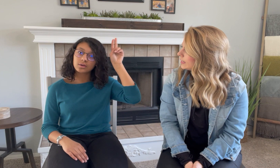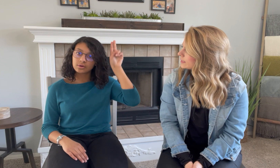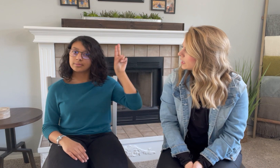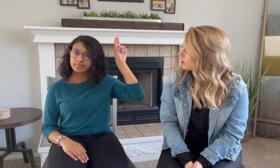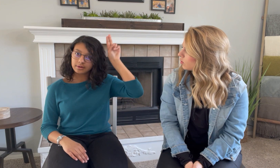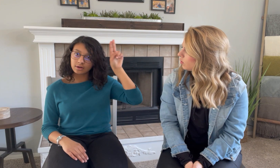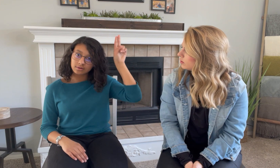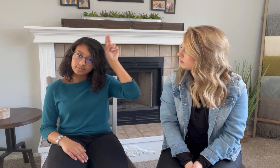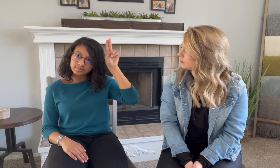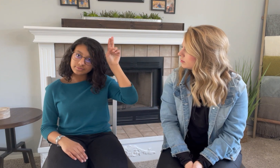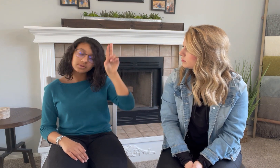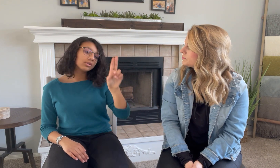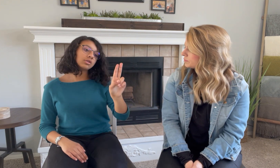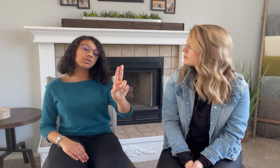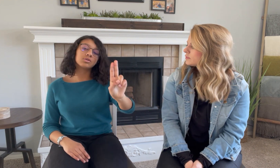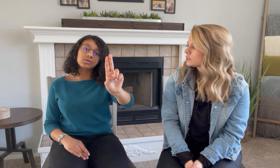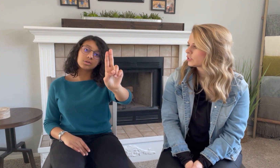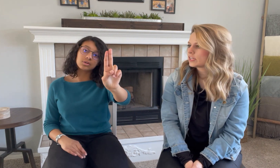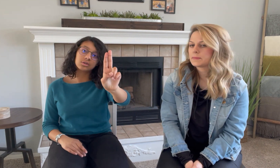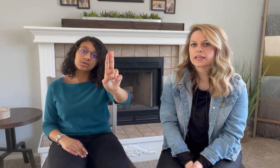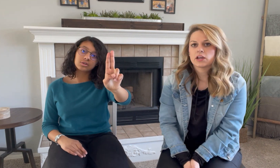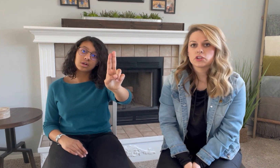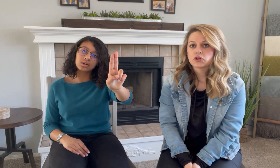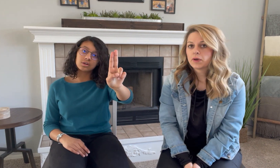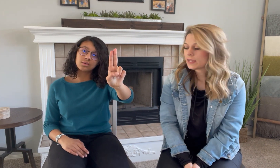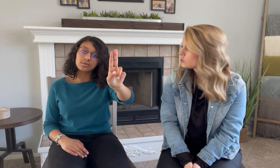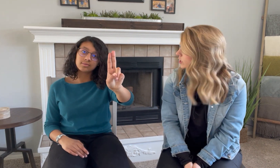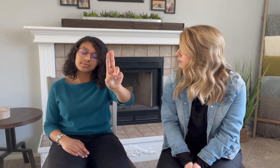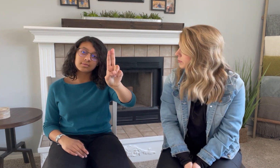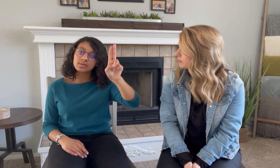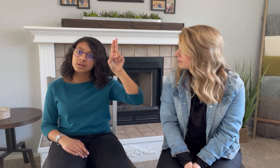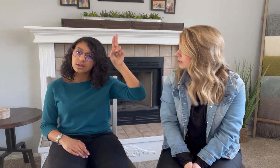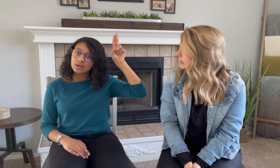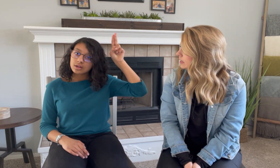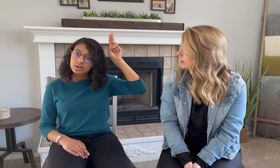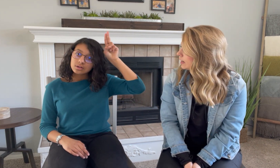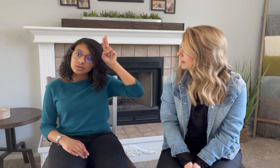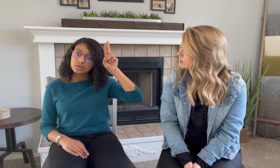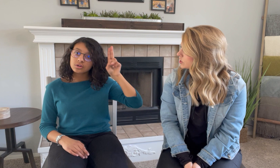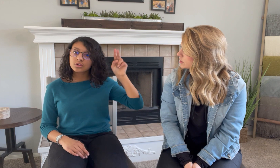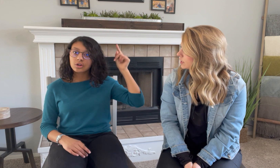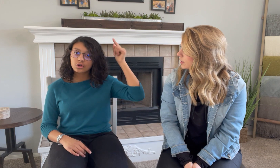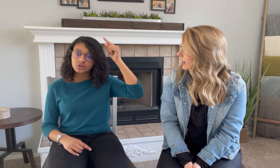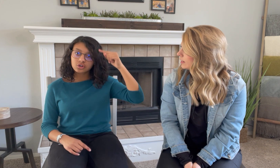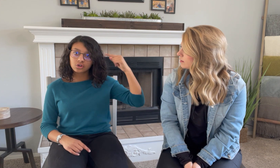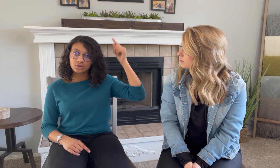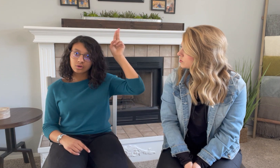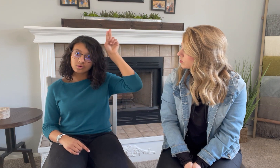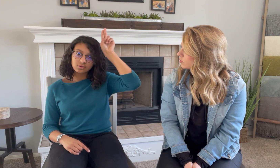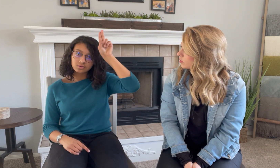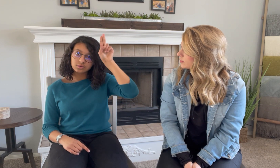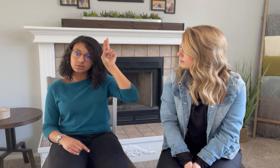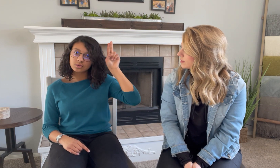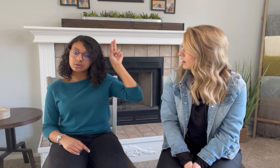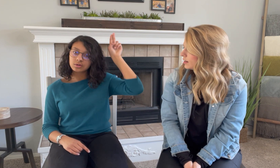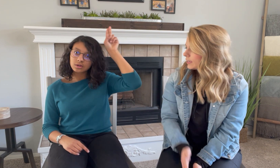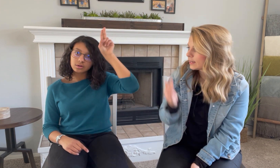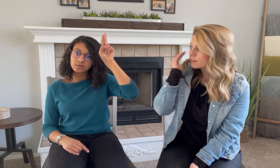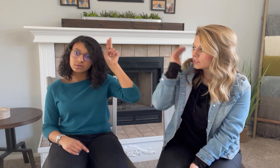is uncle. So you're gonna make a U hand shape, and it's just gonna kind of circle, and again, the